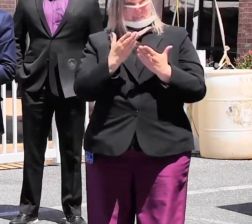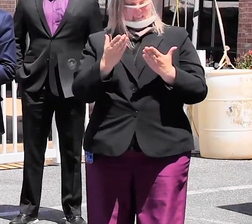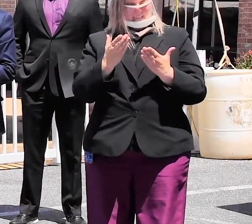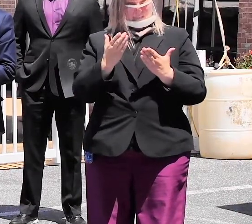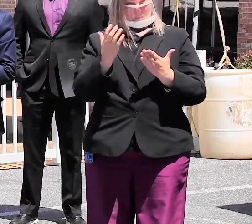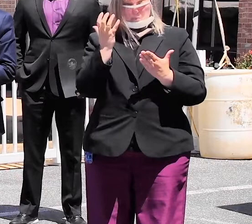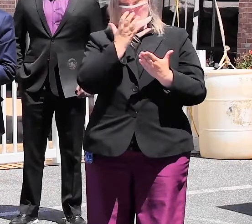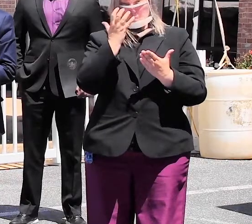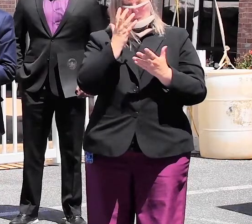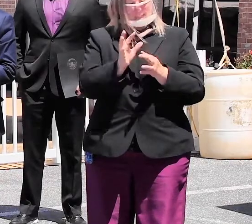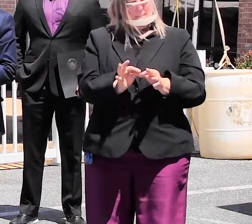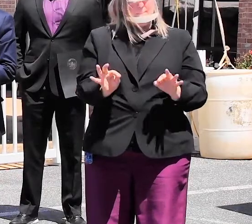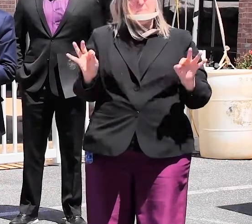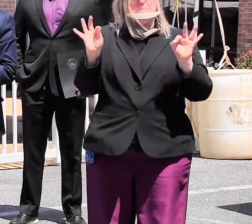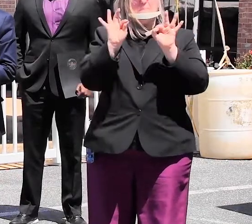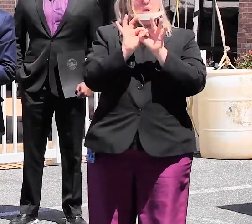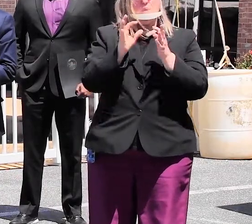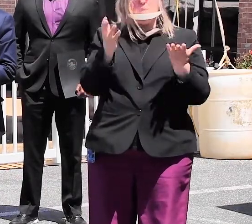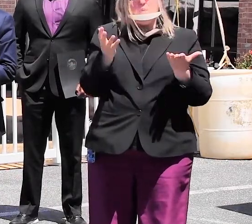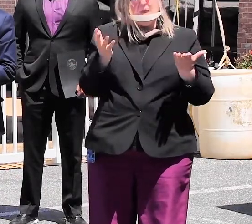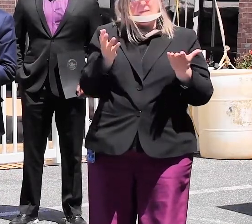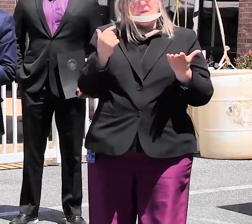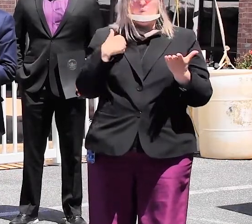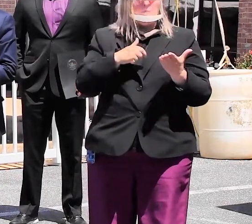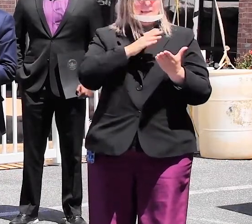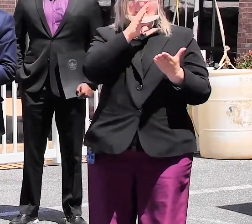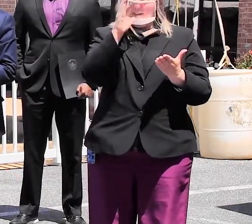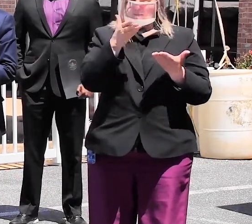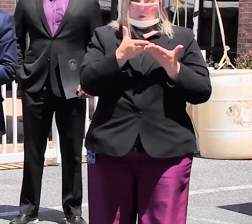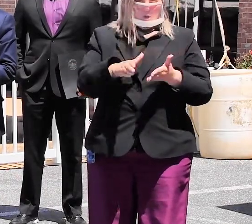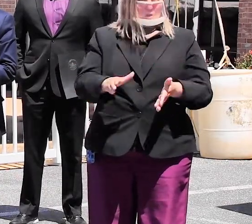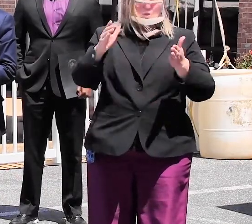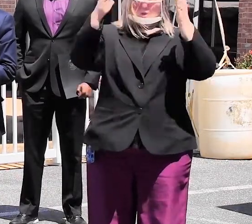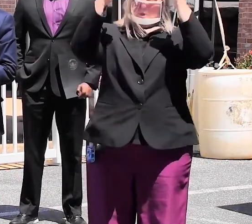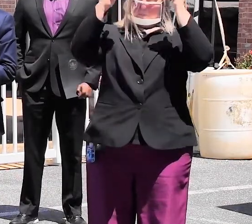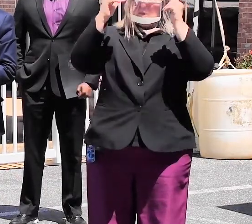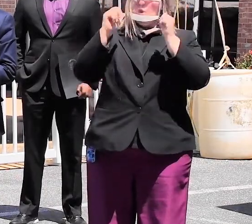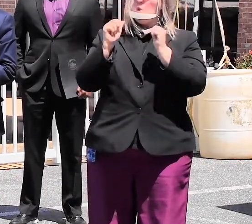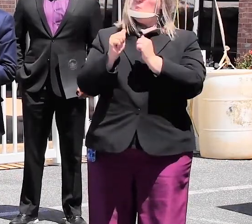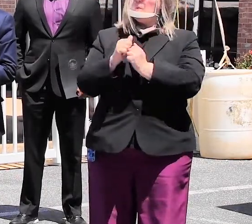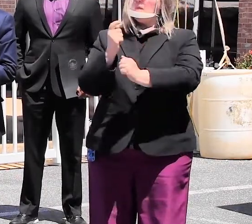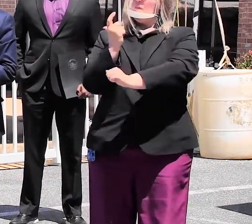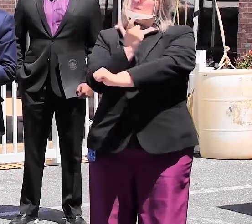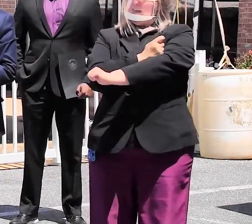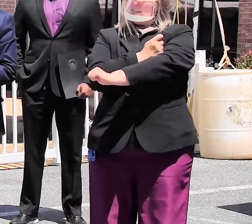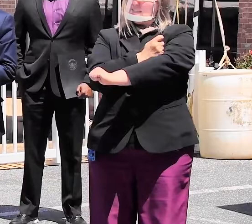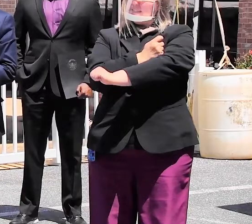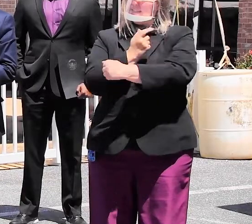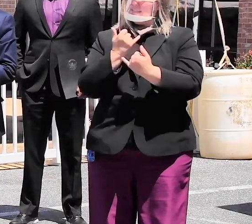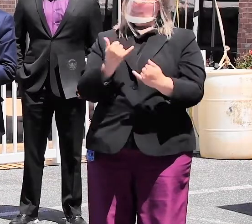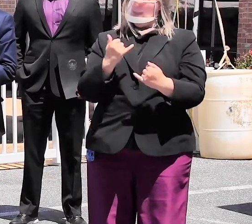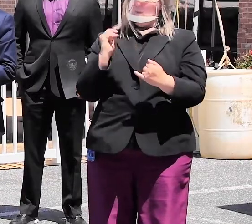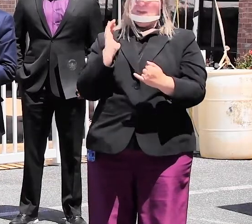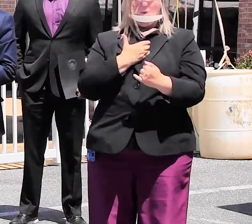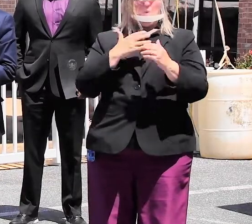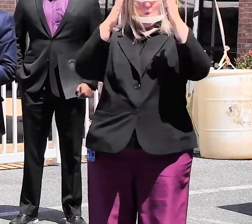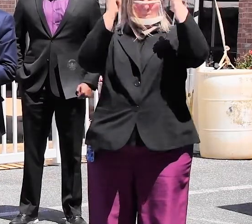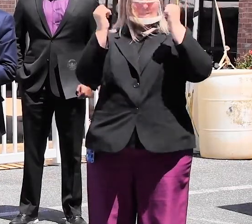very important. We never lost hope. And with the vaccines, we have our hopes